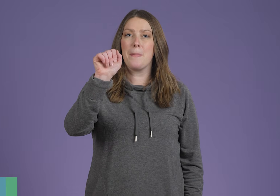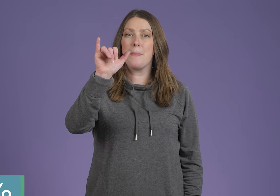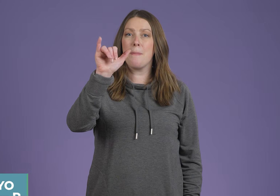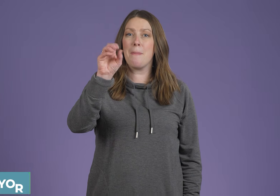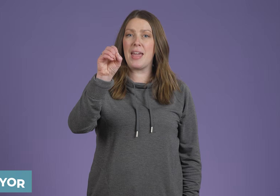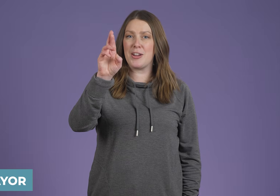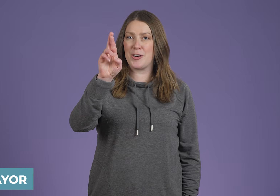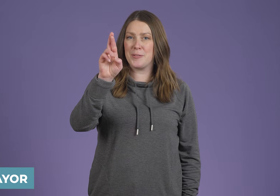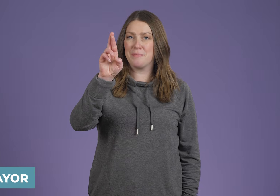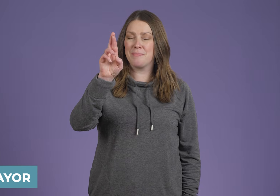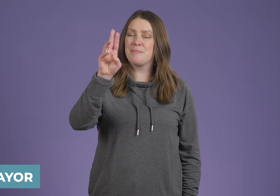Mayor,